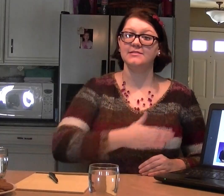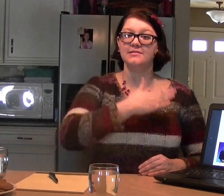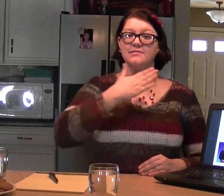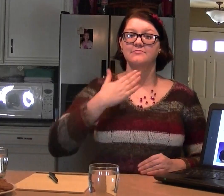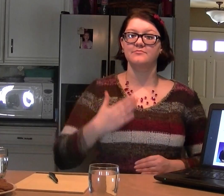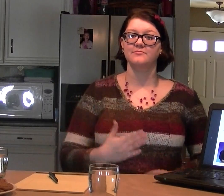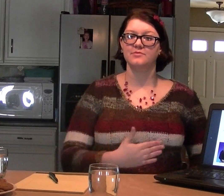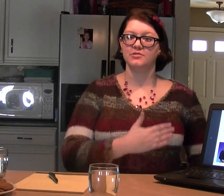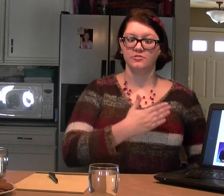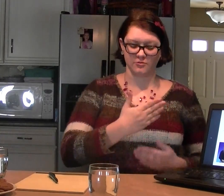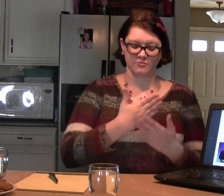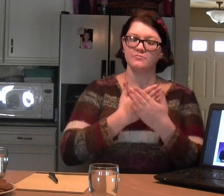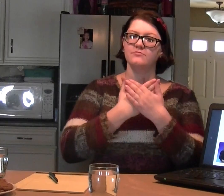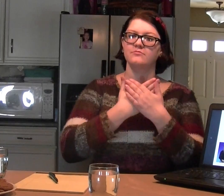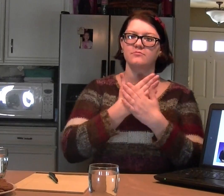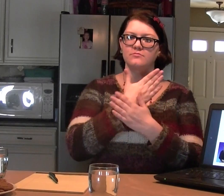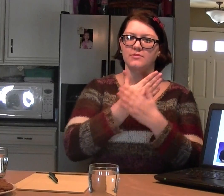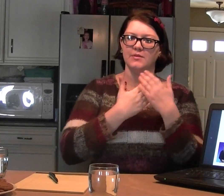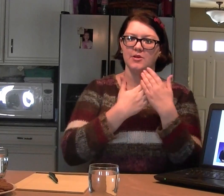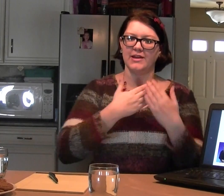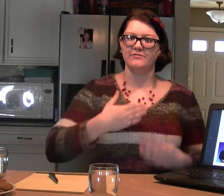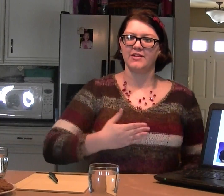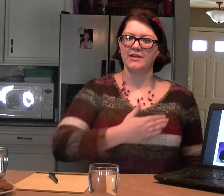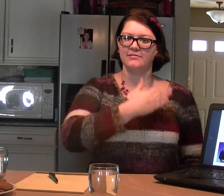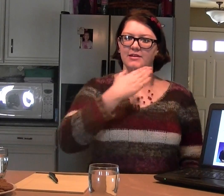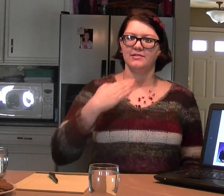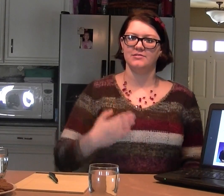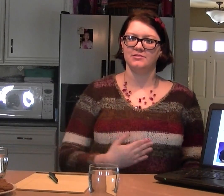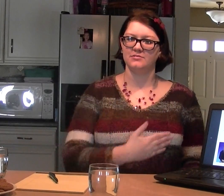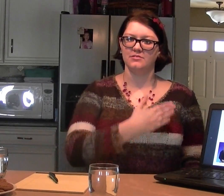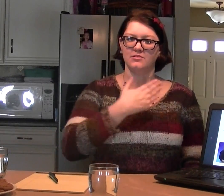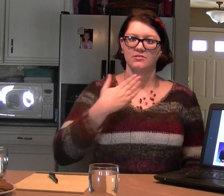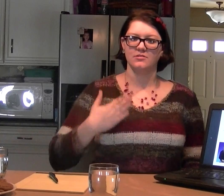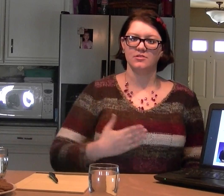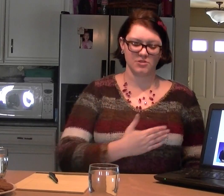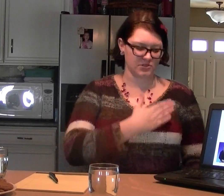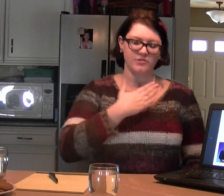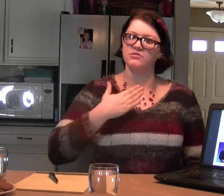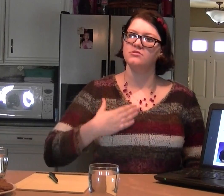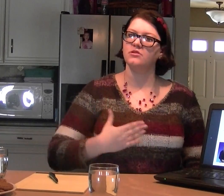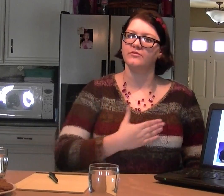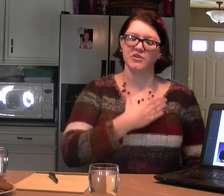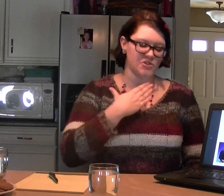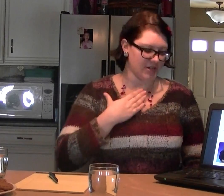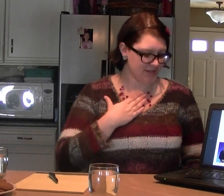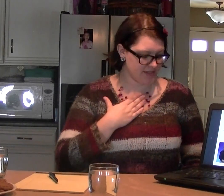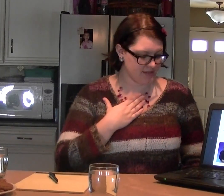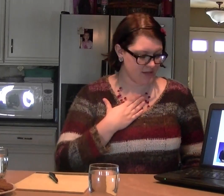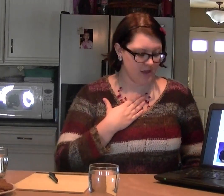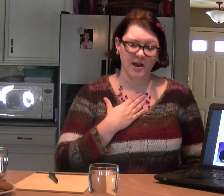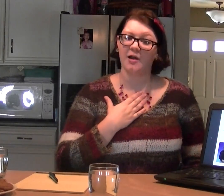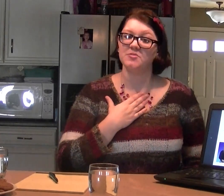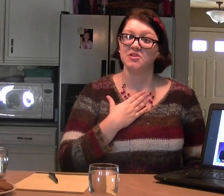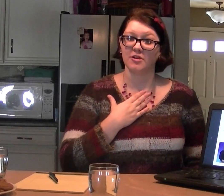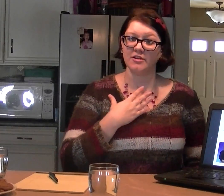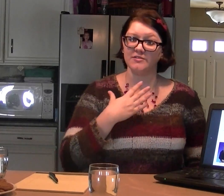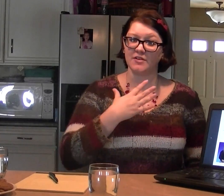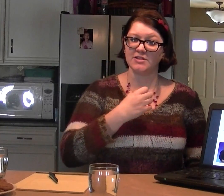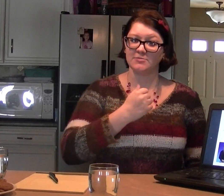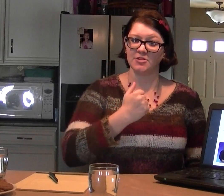Please, you keep your hand flat and circle over your chest. Sorry is very similar, but